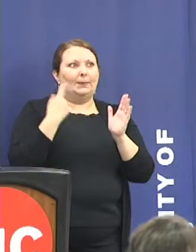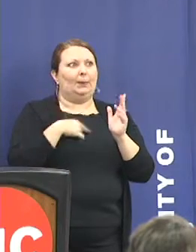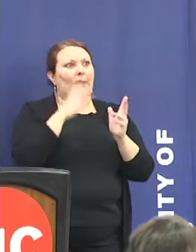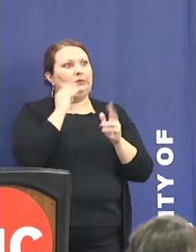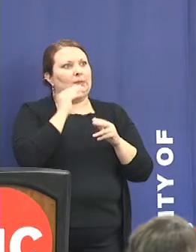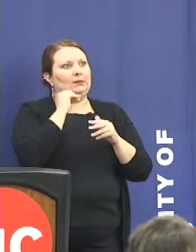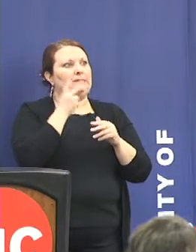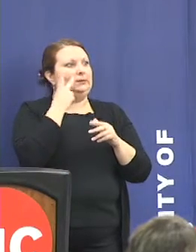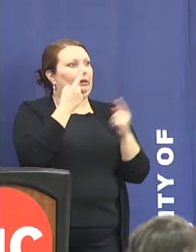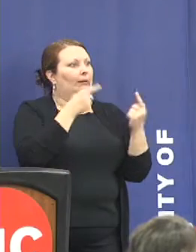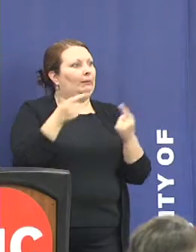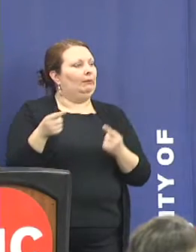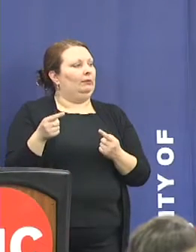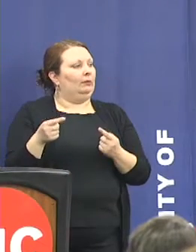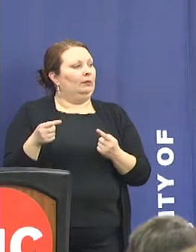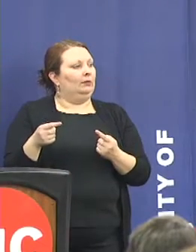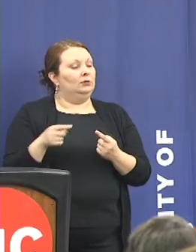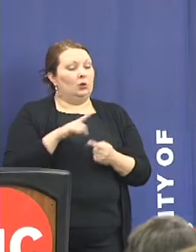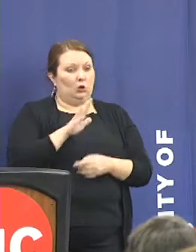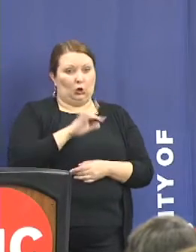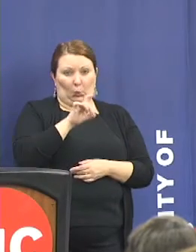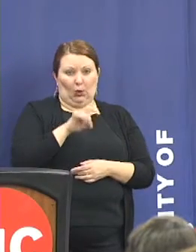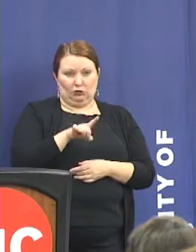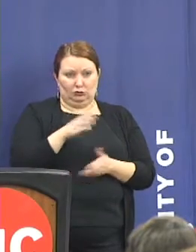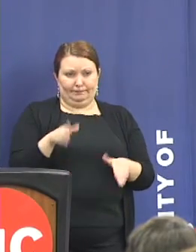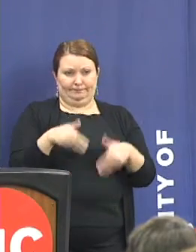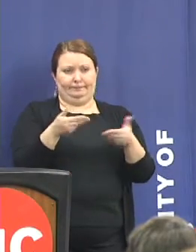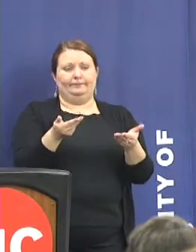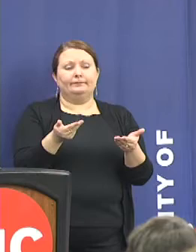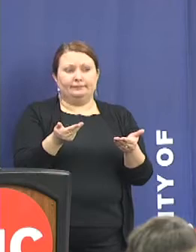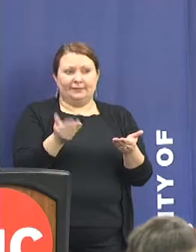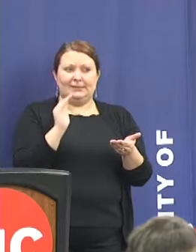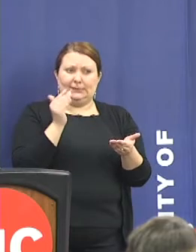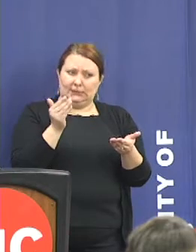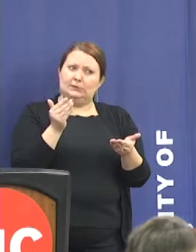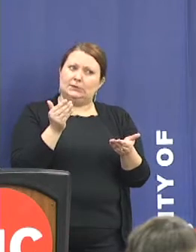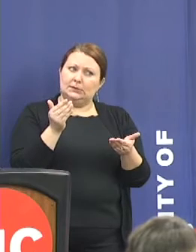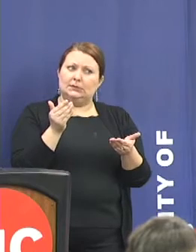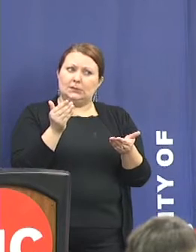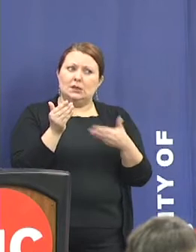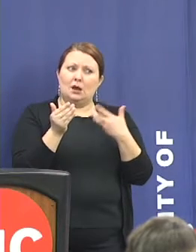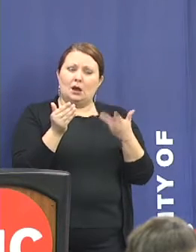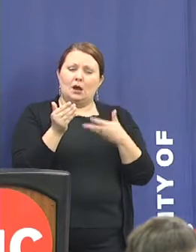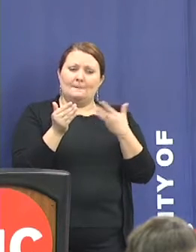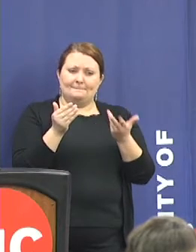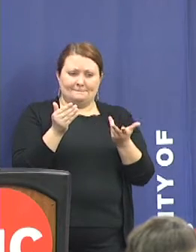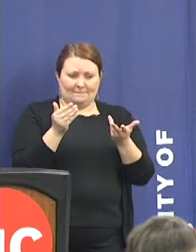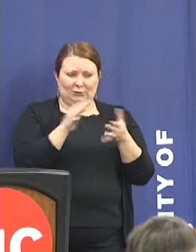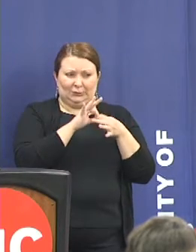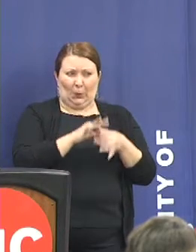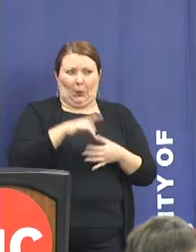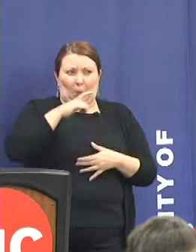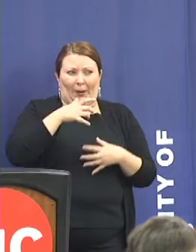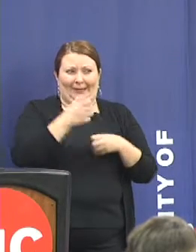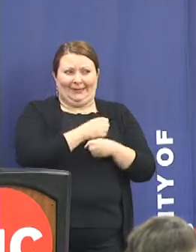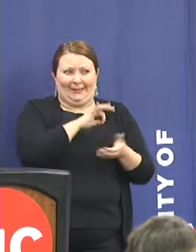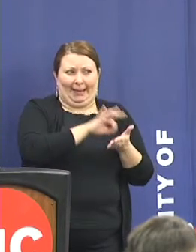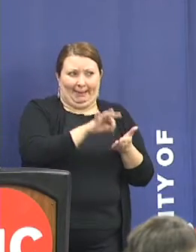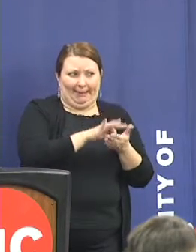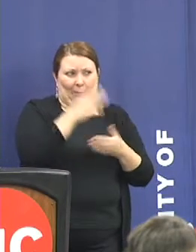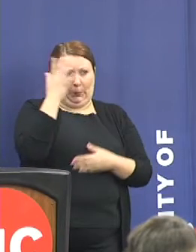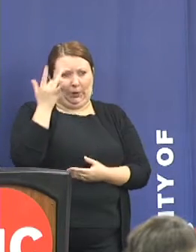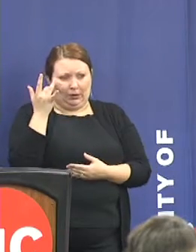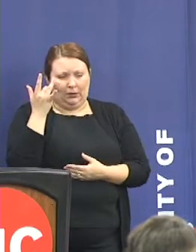confronting. And so for me, the question that Dr. Lopez is asking, seems to be asking, is in terms of who gets counted and